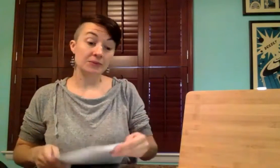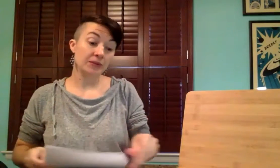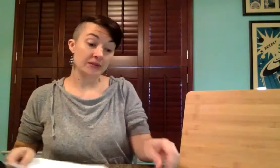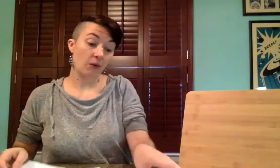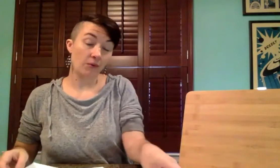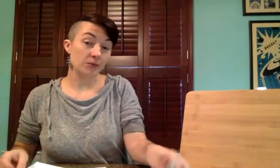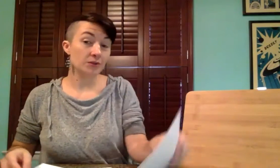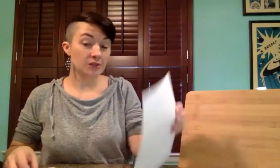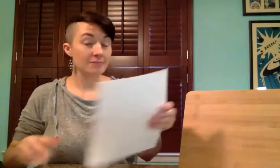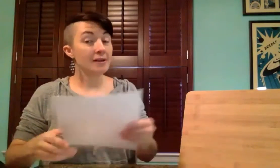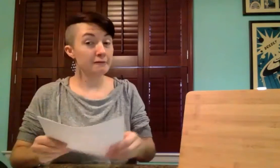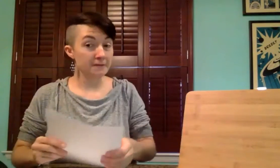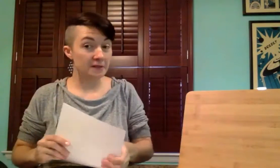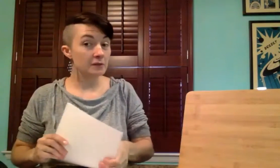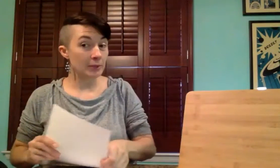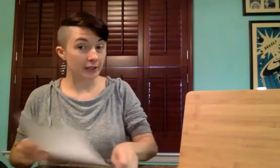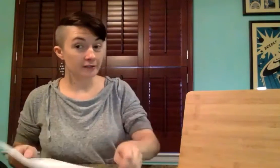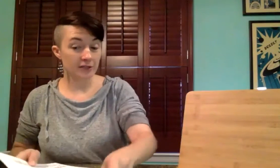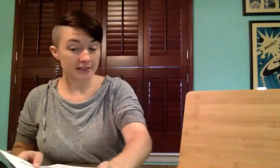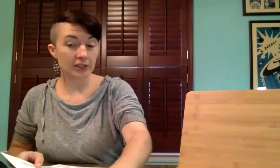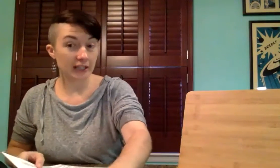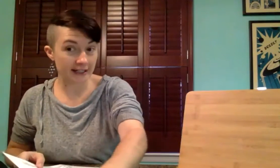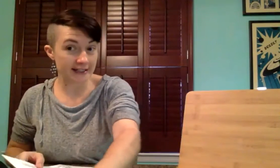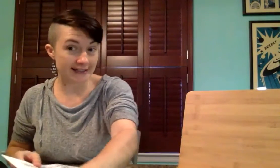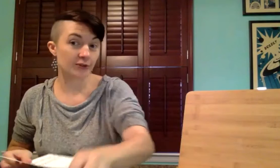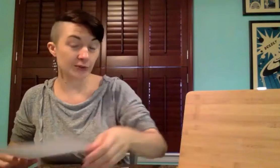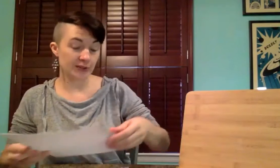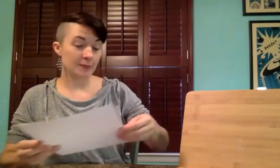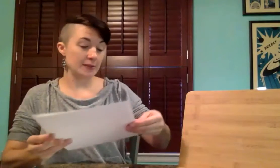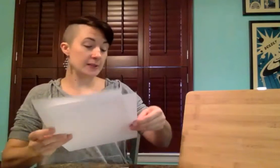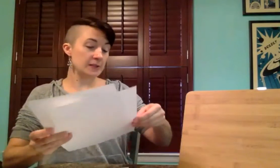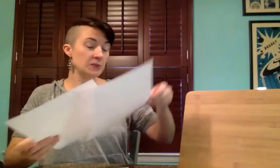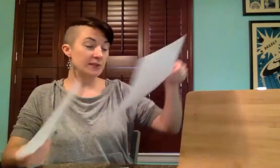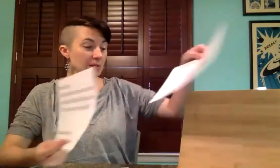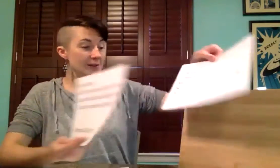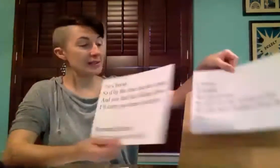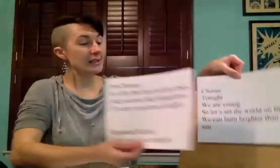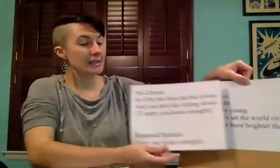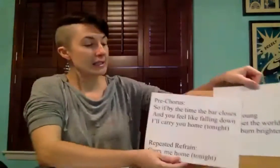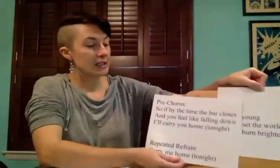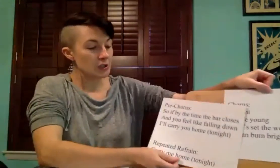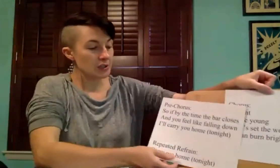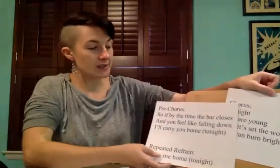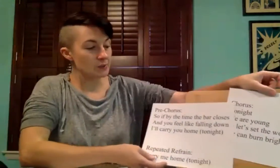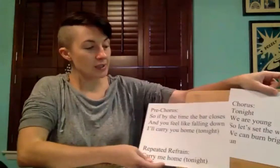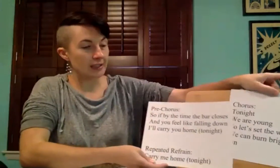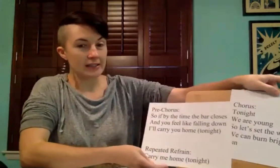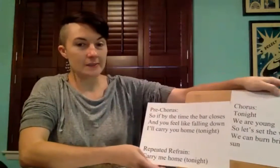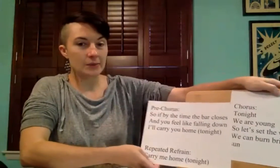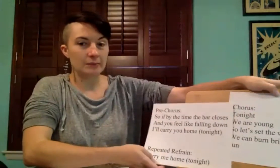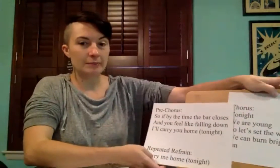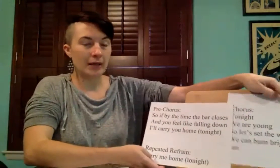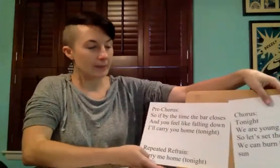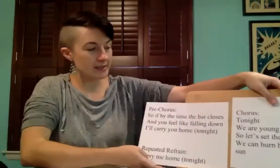what is usually my favorite part of this class, the grown-up song with music, usually some recognizable poppy